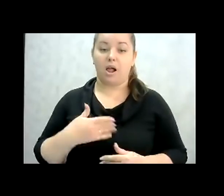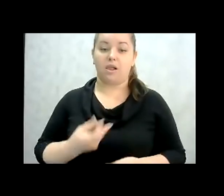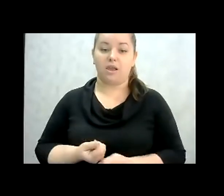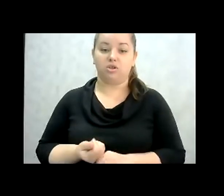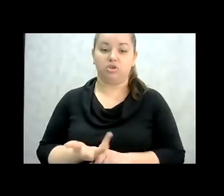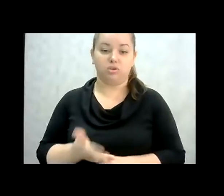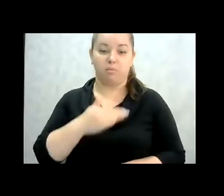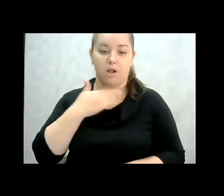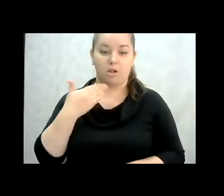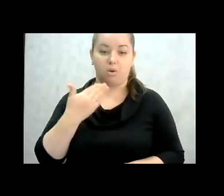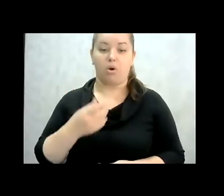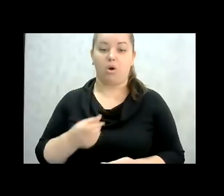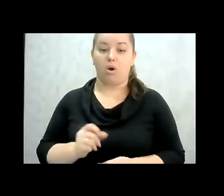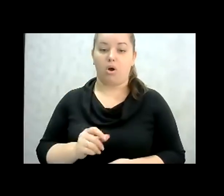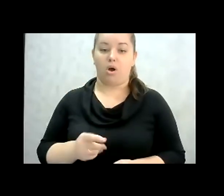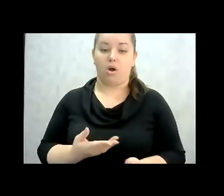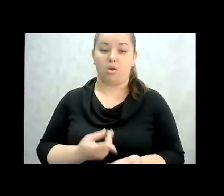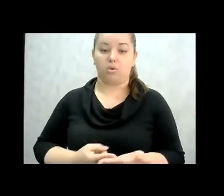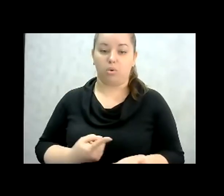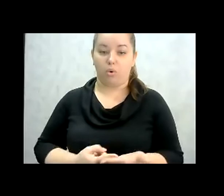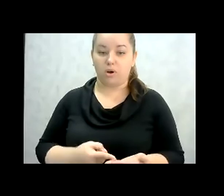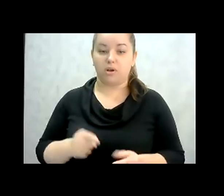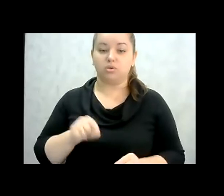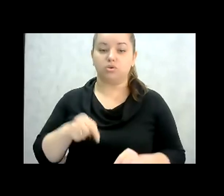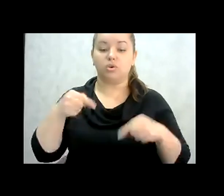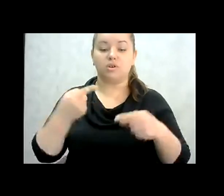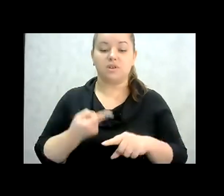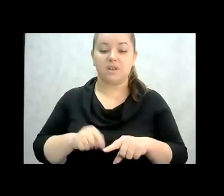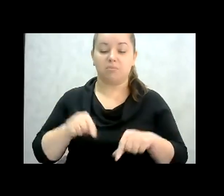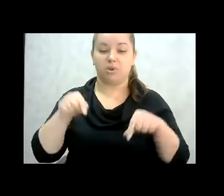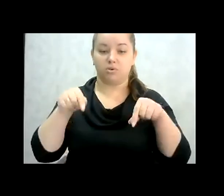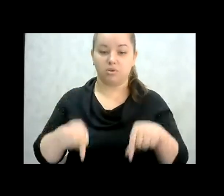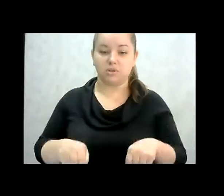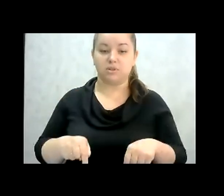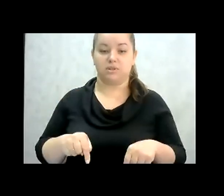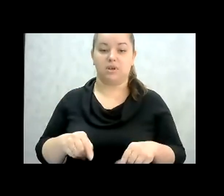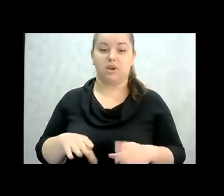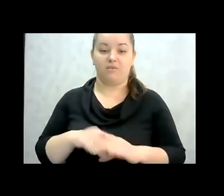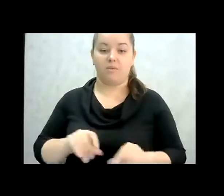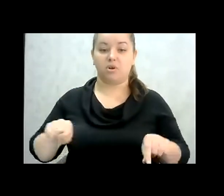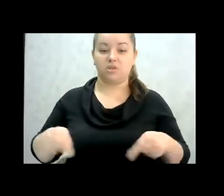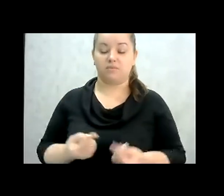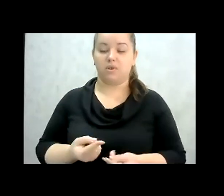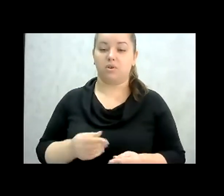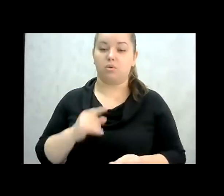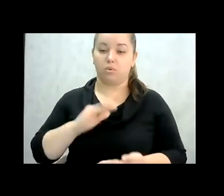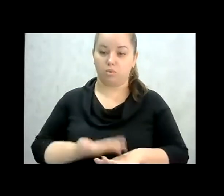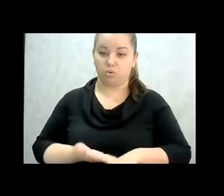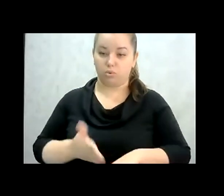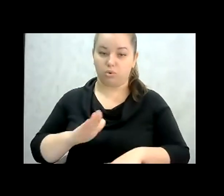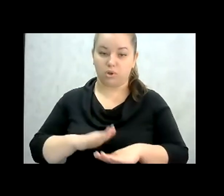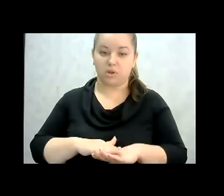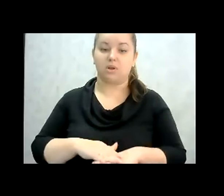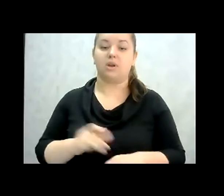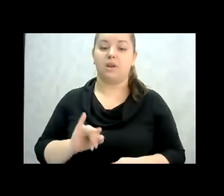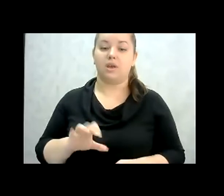challenging for several reasons, including the territorial administration reform, a new election code, of course, a